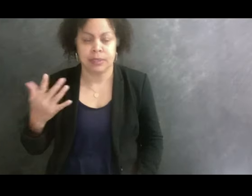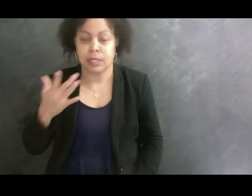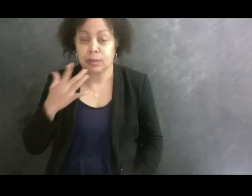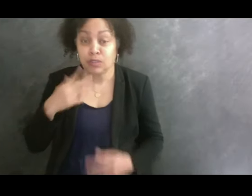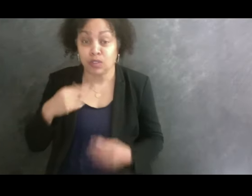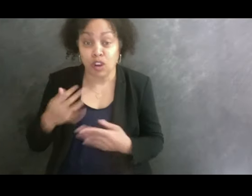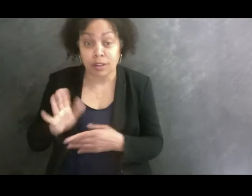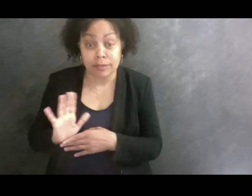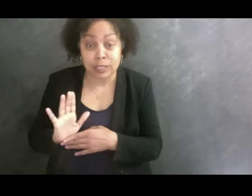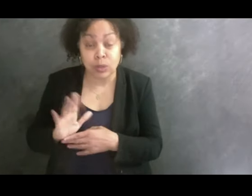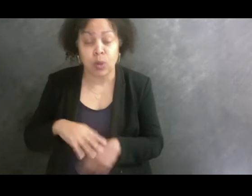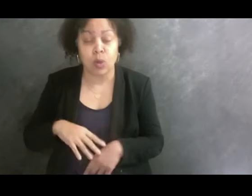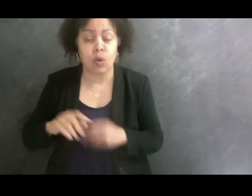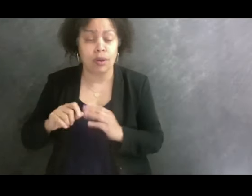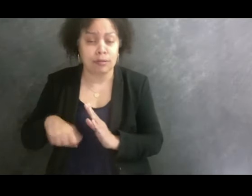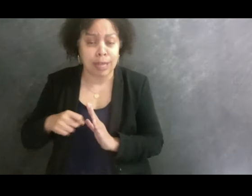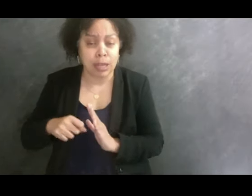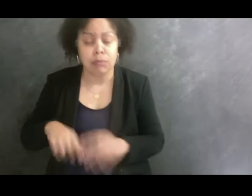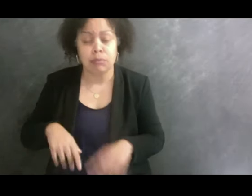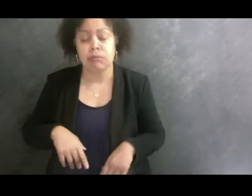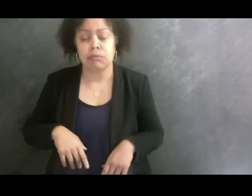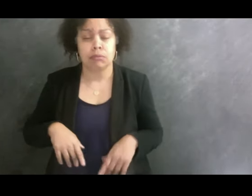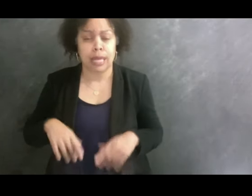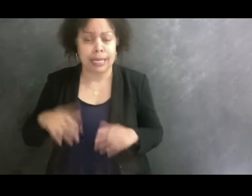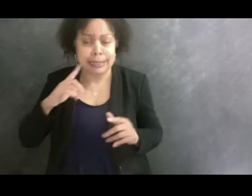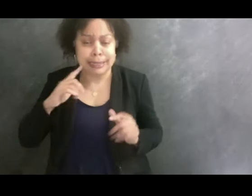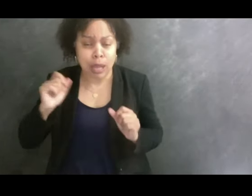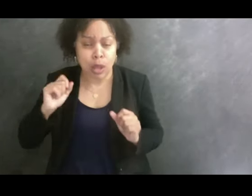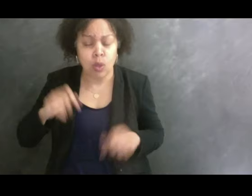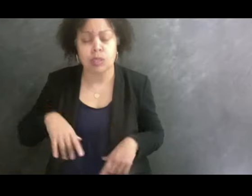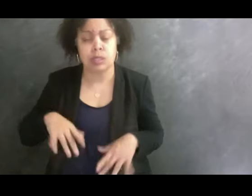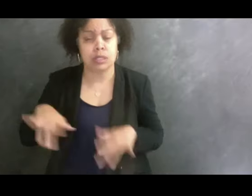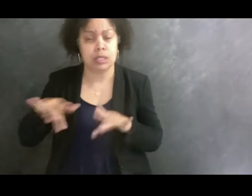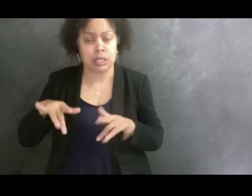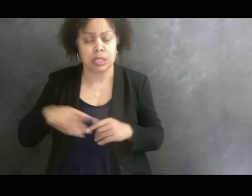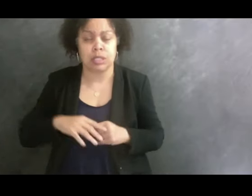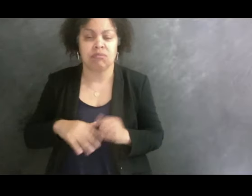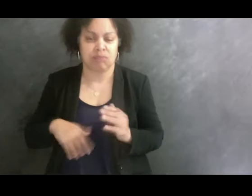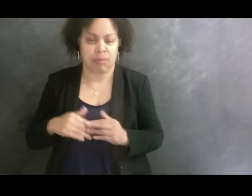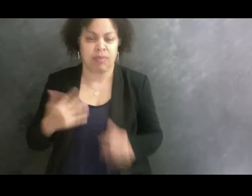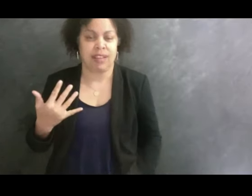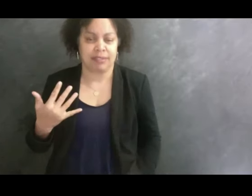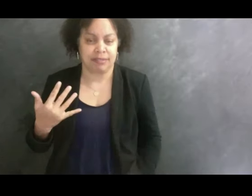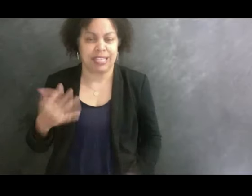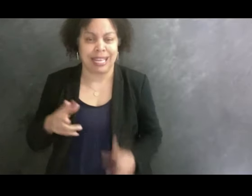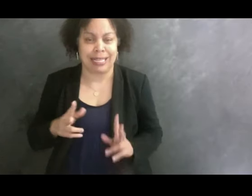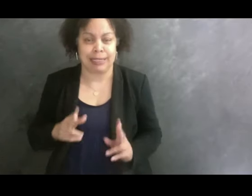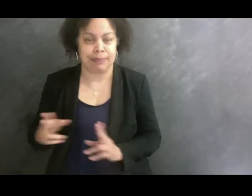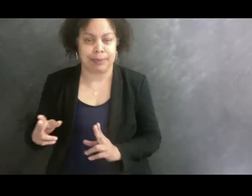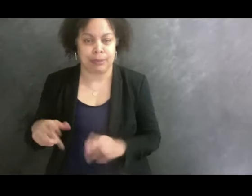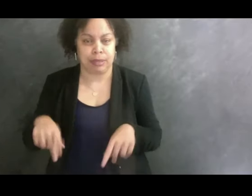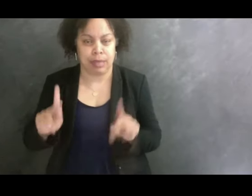or video, film, moving image, or sound, you can submit up to 5 clips, but